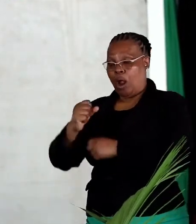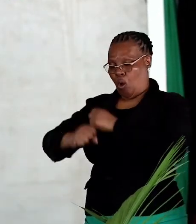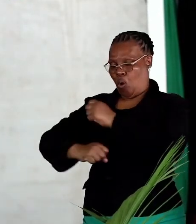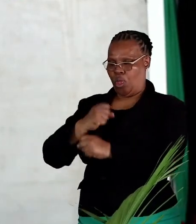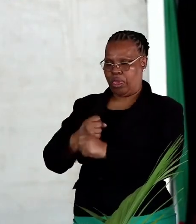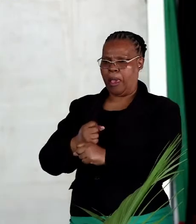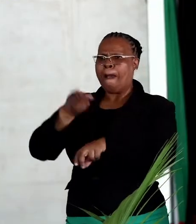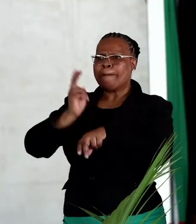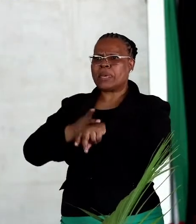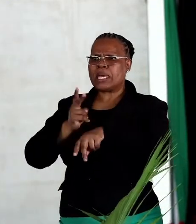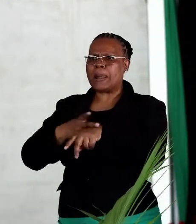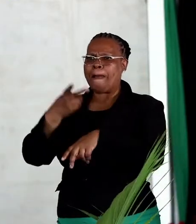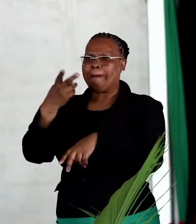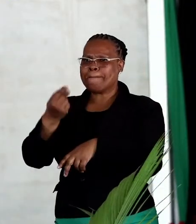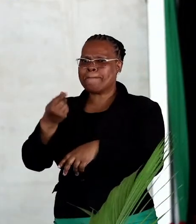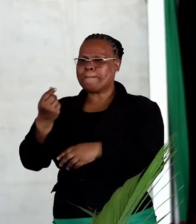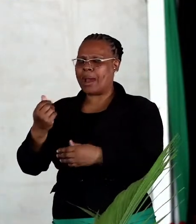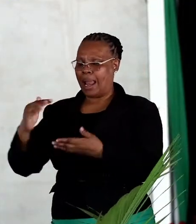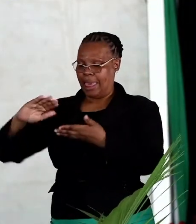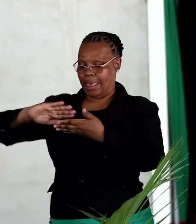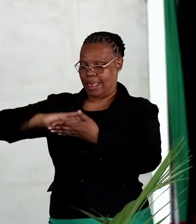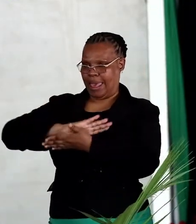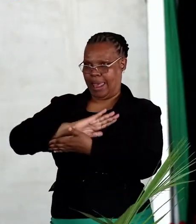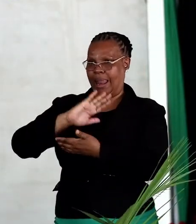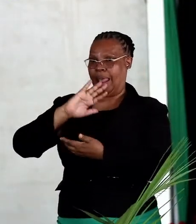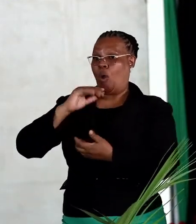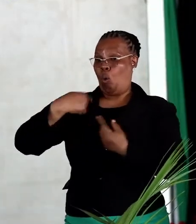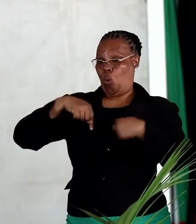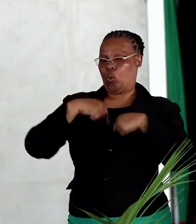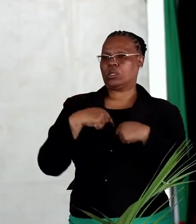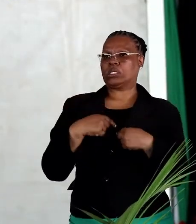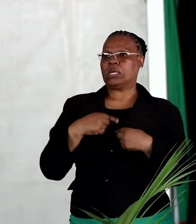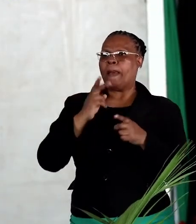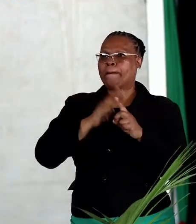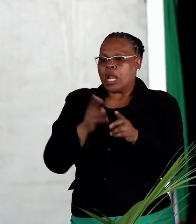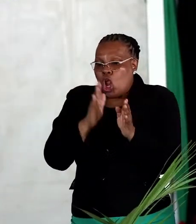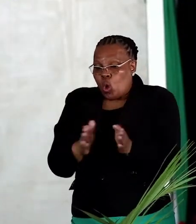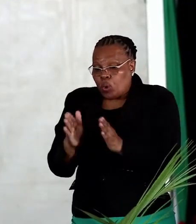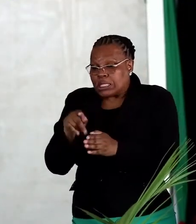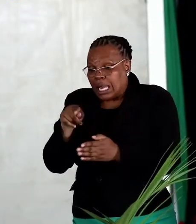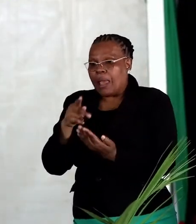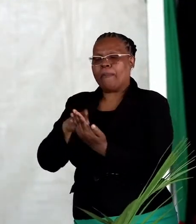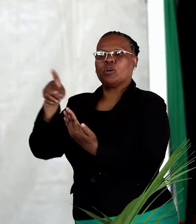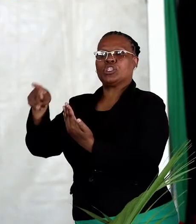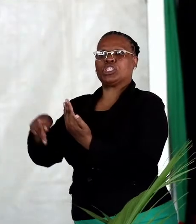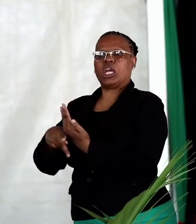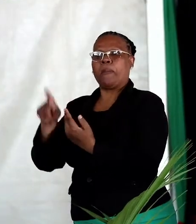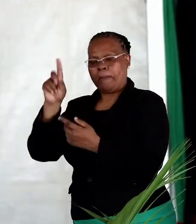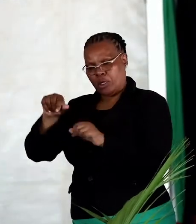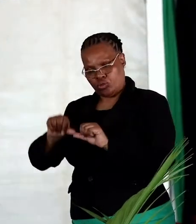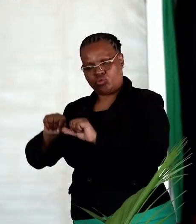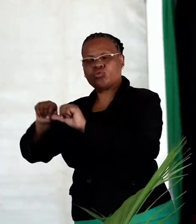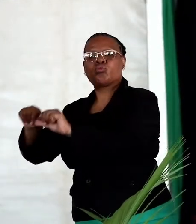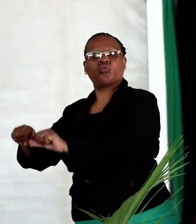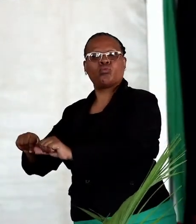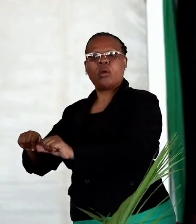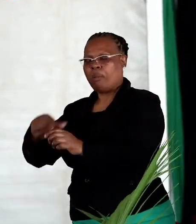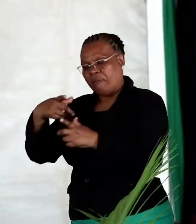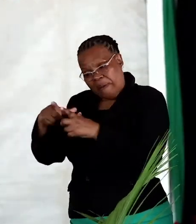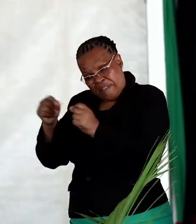ingenile ilungise le project ibifanele into kokubana kuyaqhutywa kuyo idlulile.